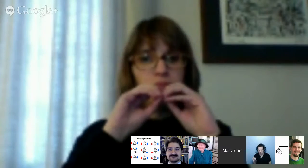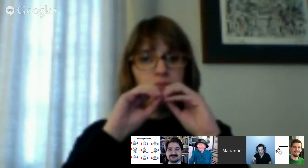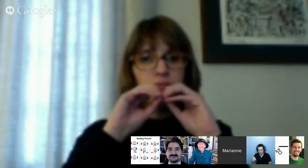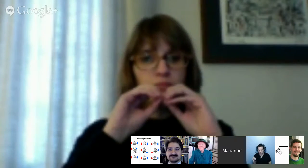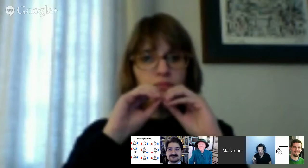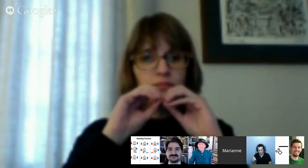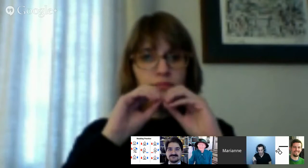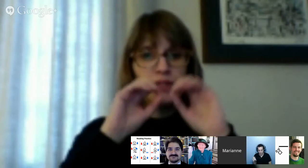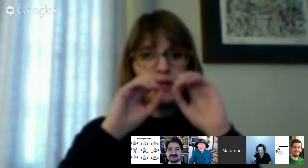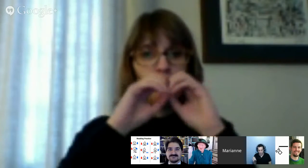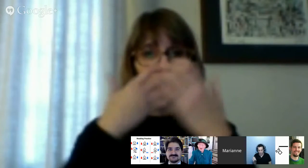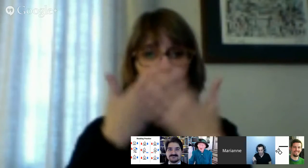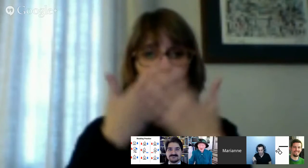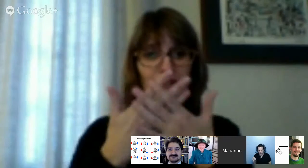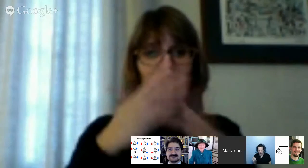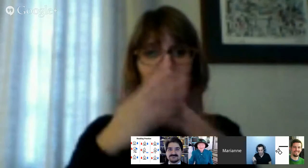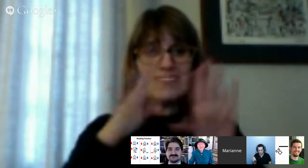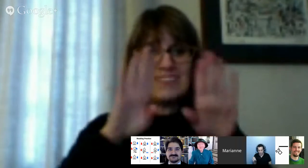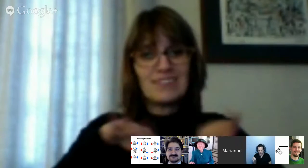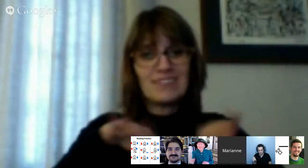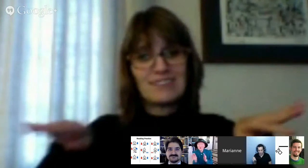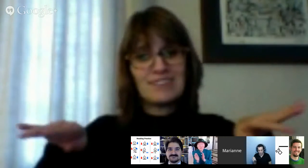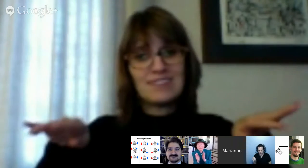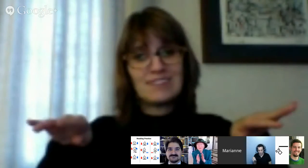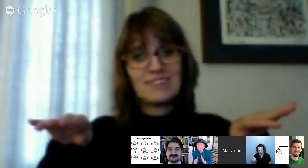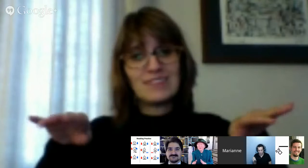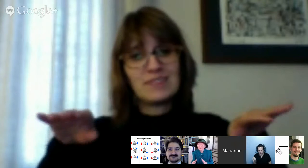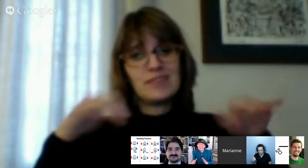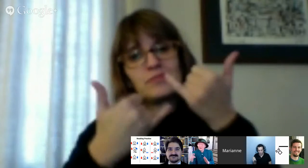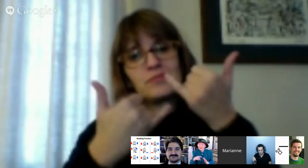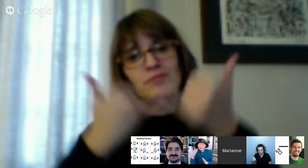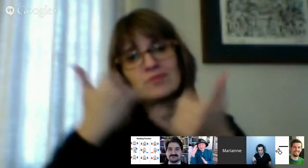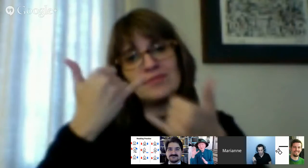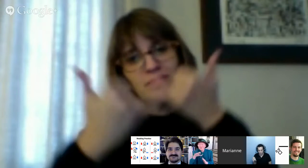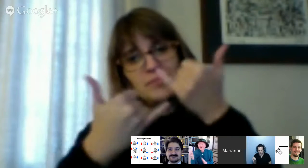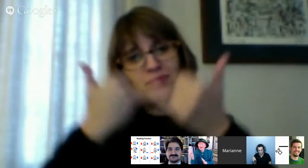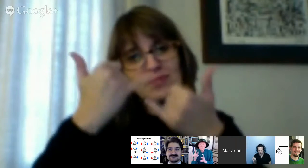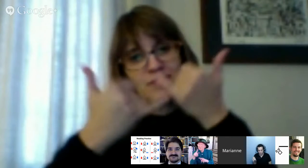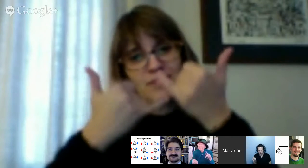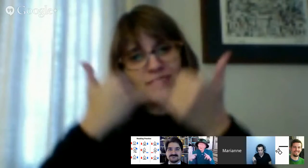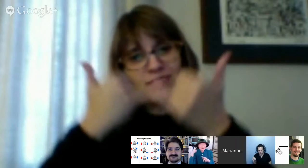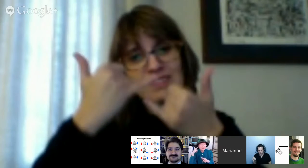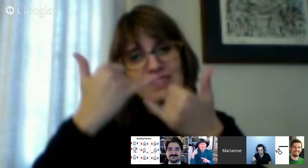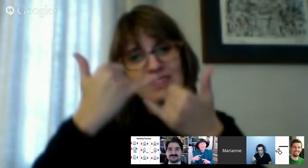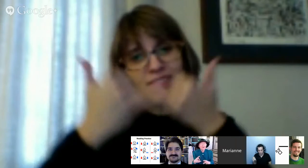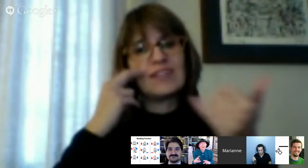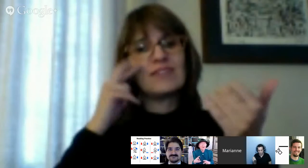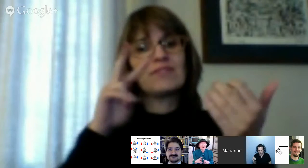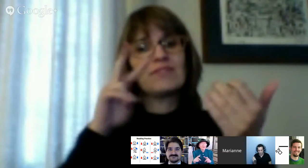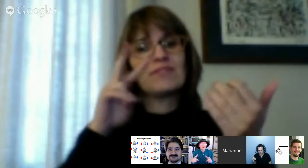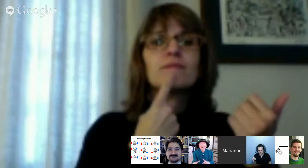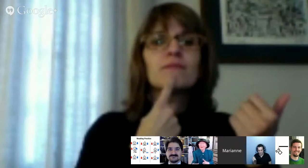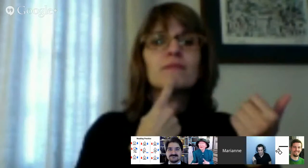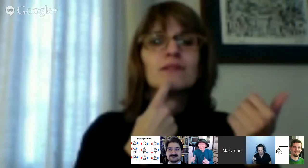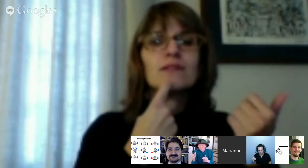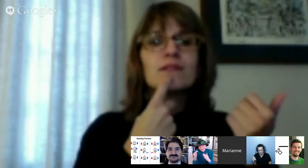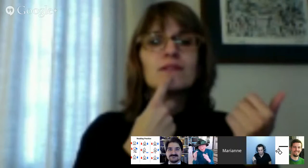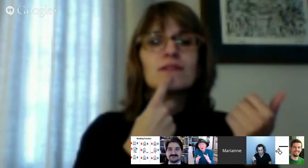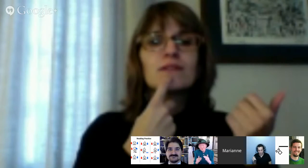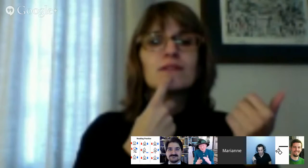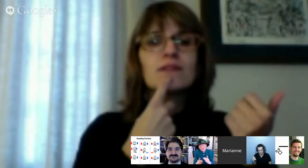Can you hear me, Valerie? can hear you, but only a little bit, but I didn't know the other people couldn't hear you very much, apparently.